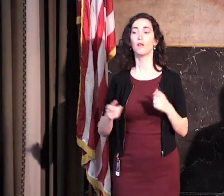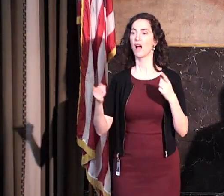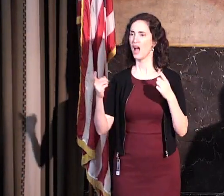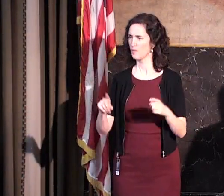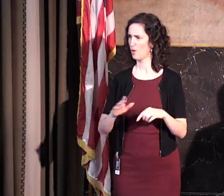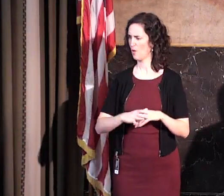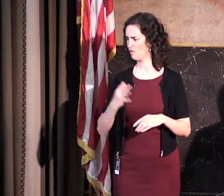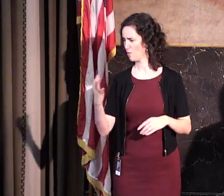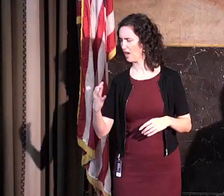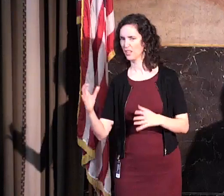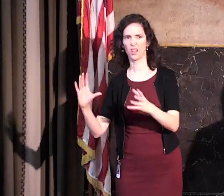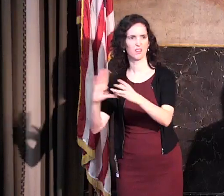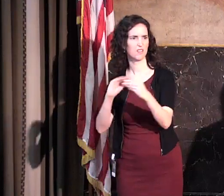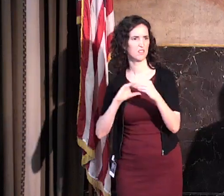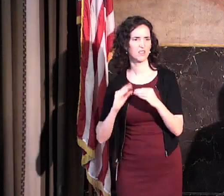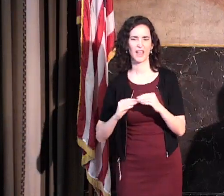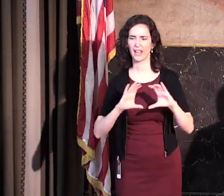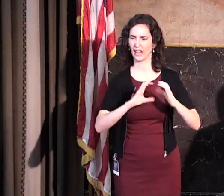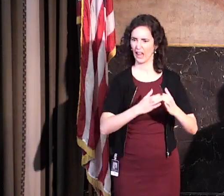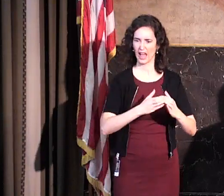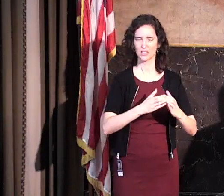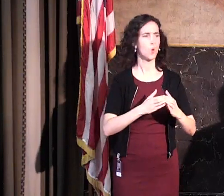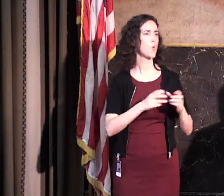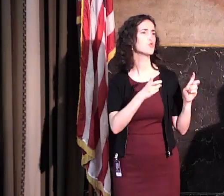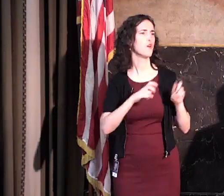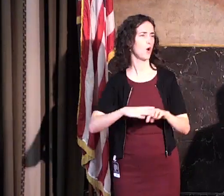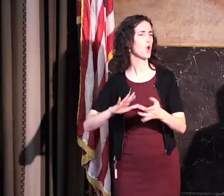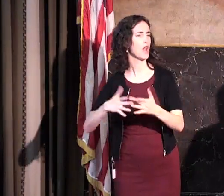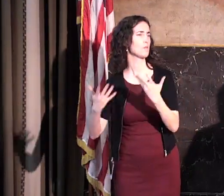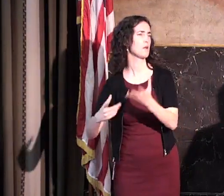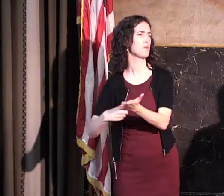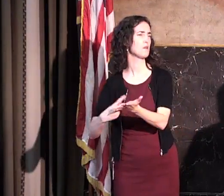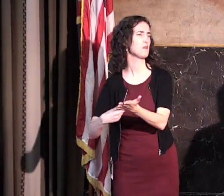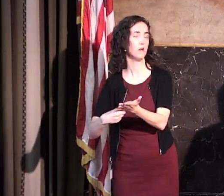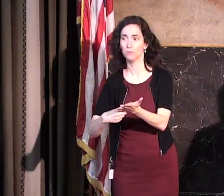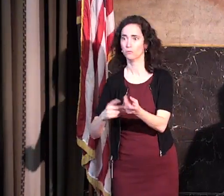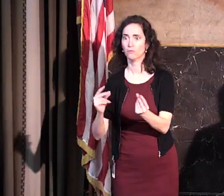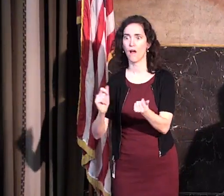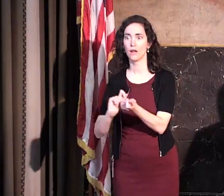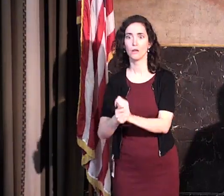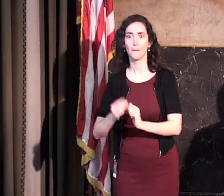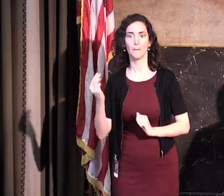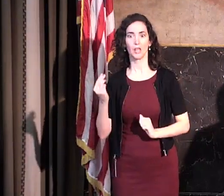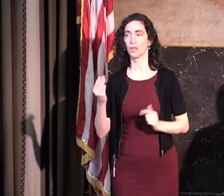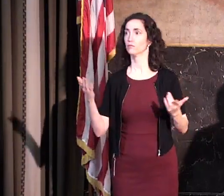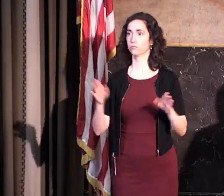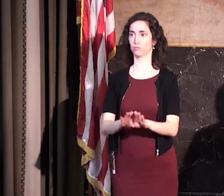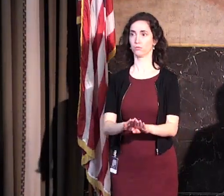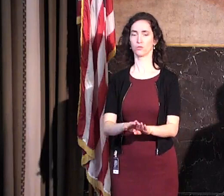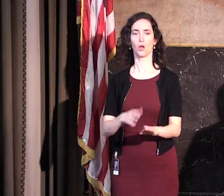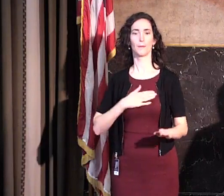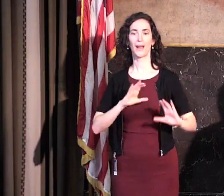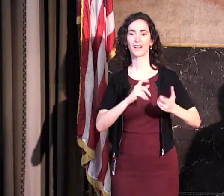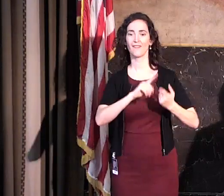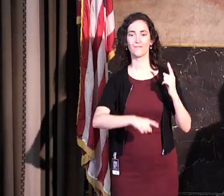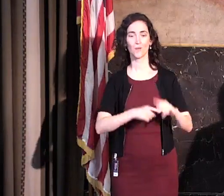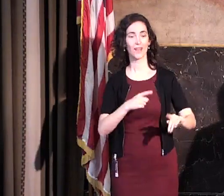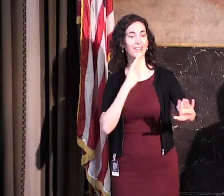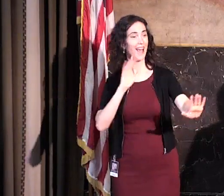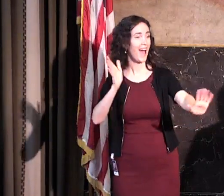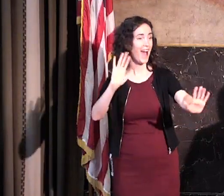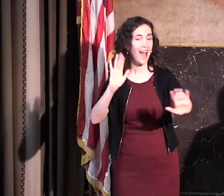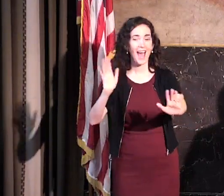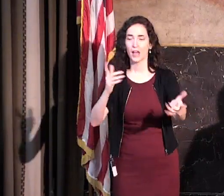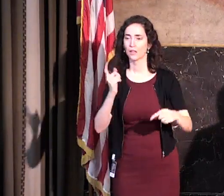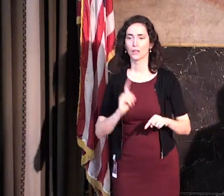classes moving to online. But by Monday, it was all online. I would never be able to say goodbye to my classmates, and I would never